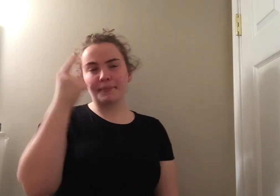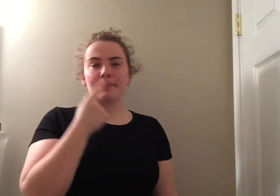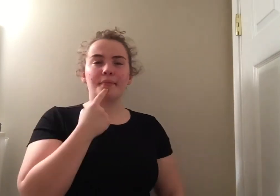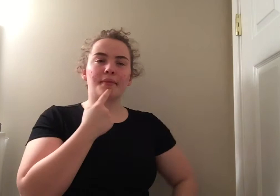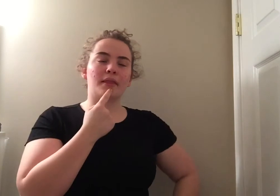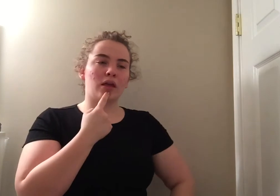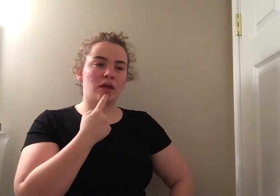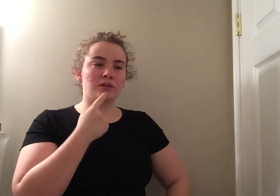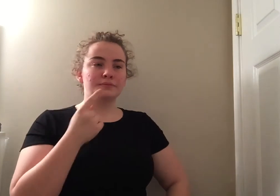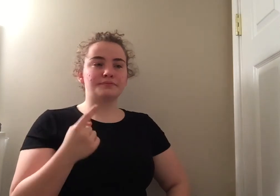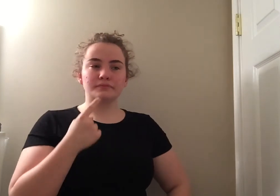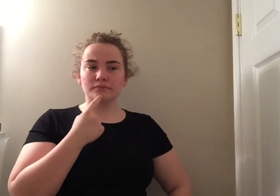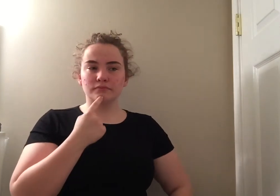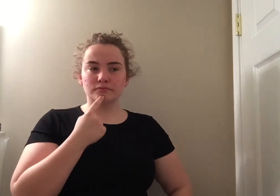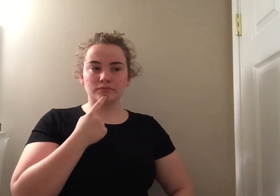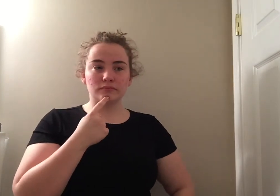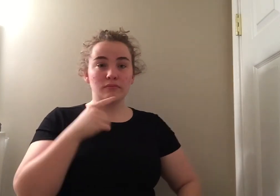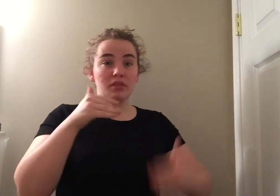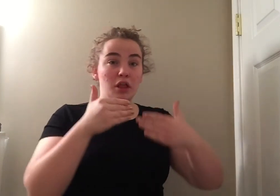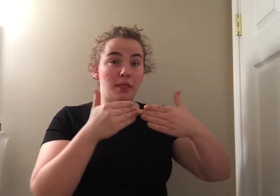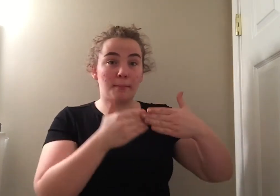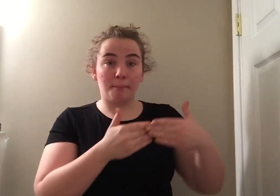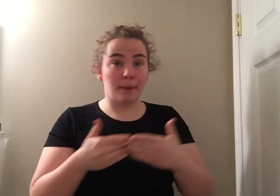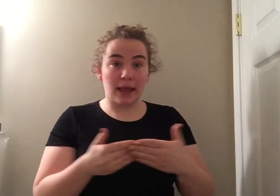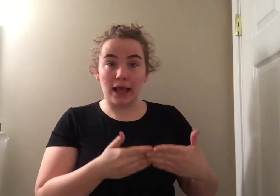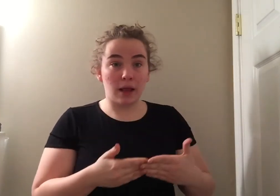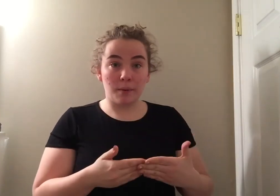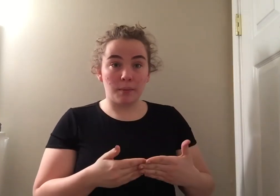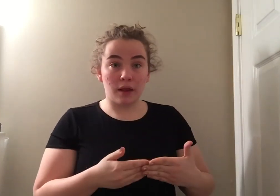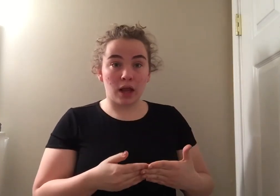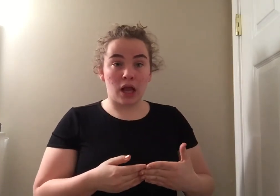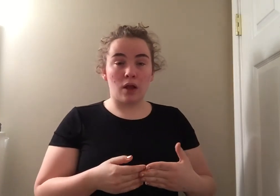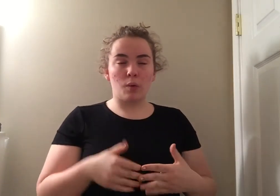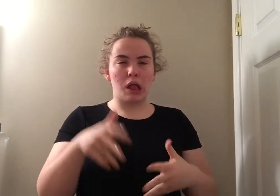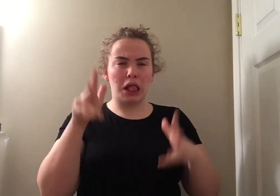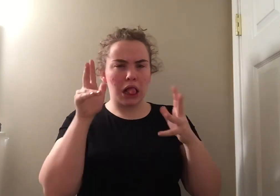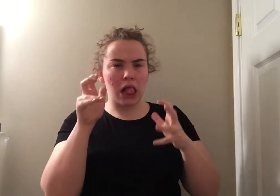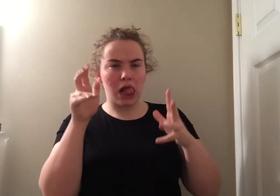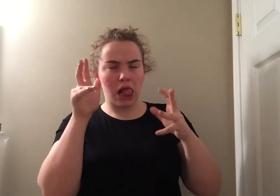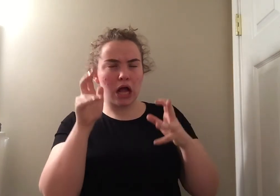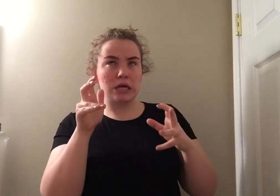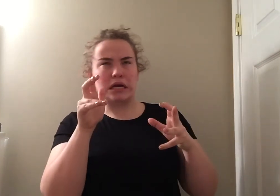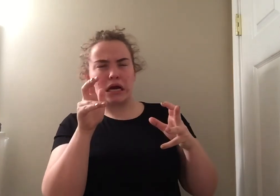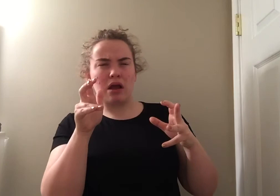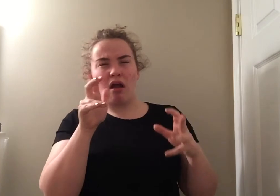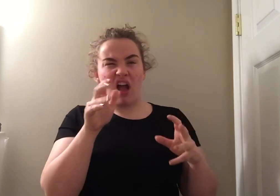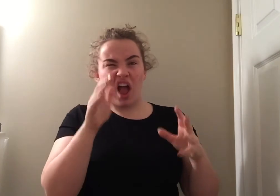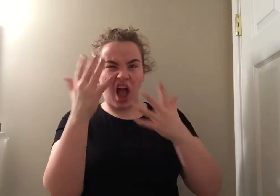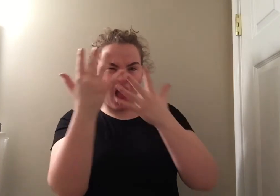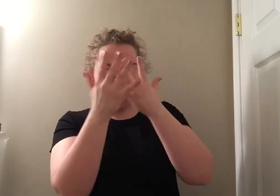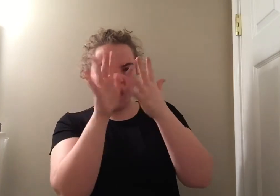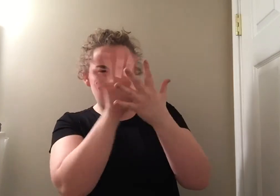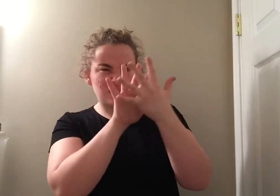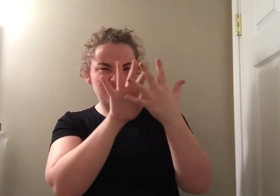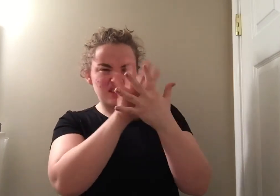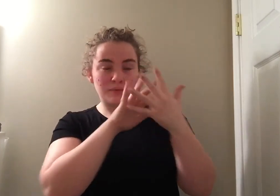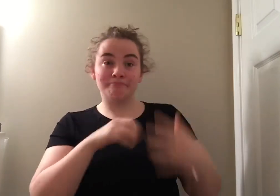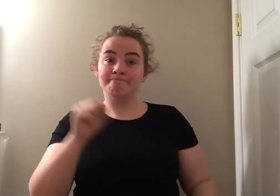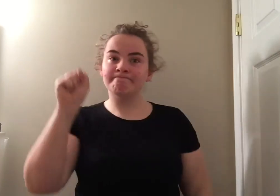it too and get mixed up. Oh, yeah, she's trying to mix him up on purpose. She's